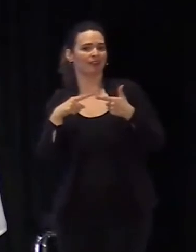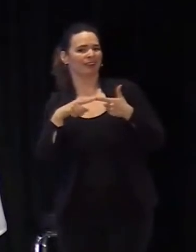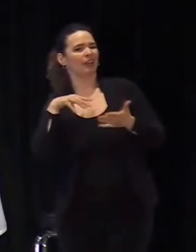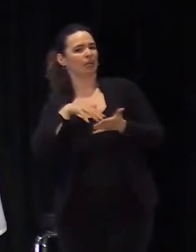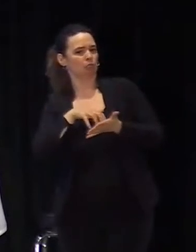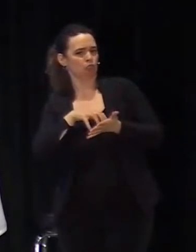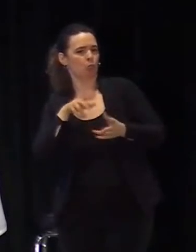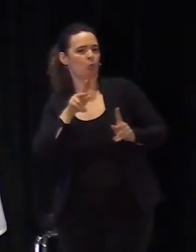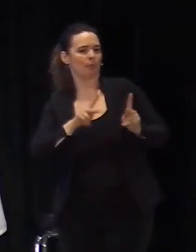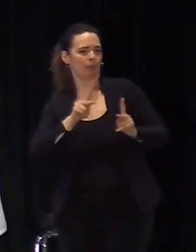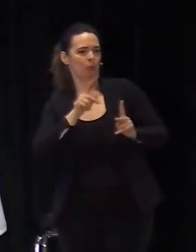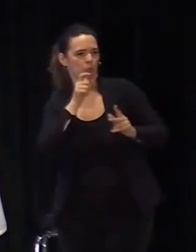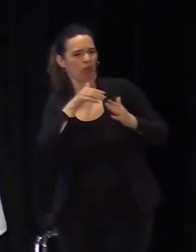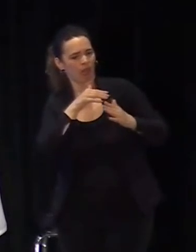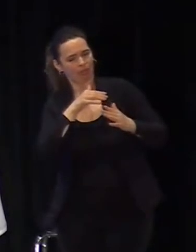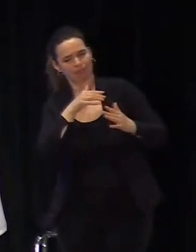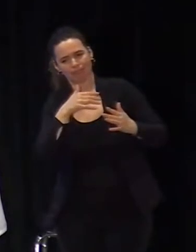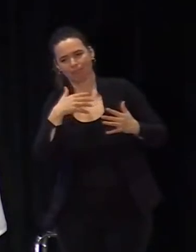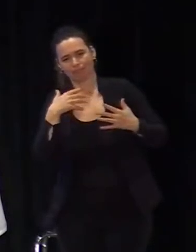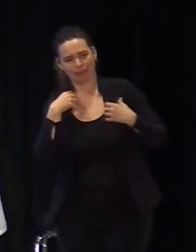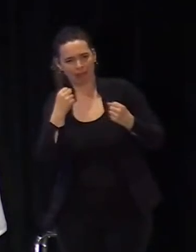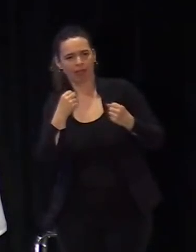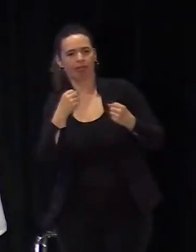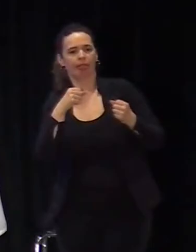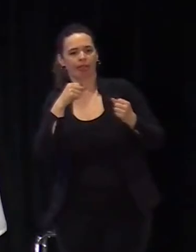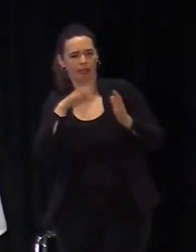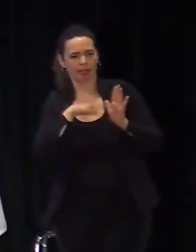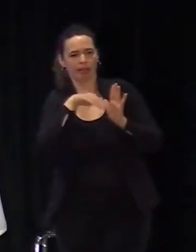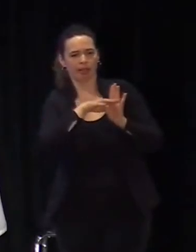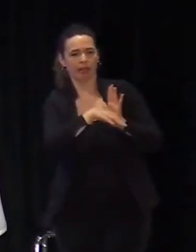At some point there'll be more supply coming in and the fairgrounds will have